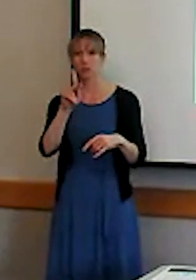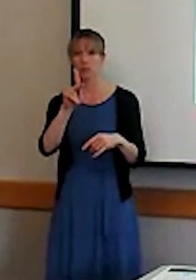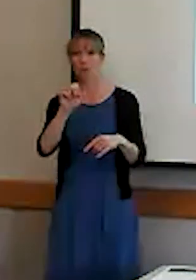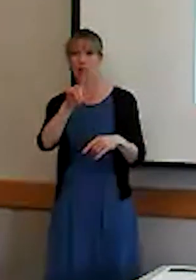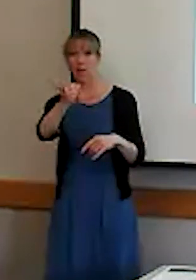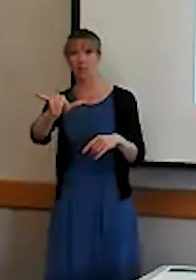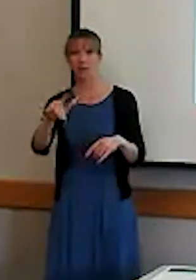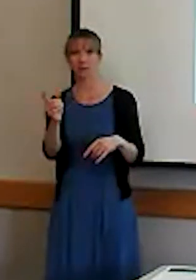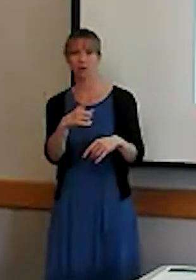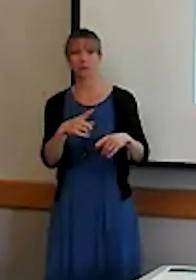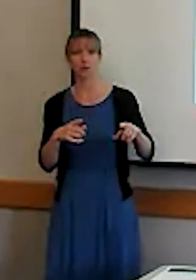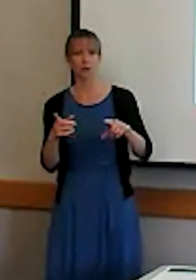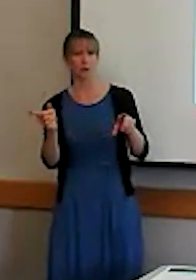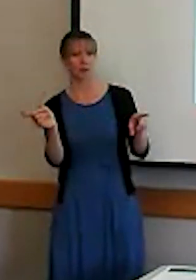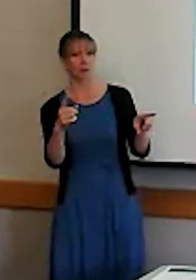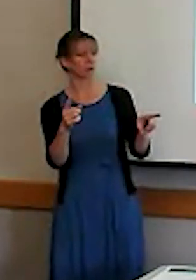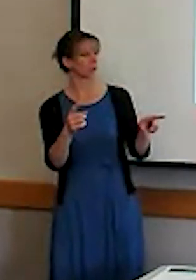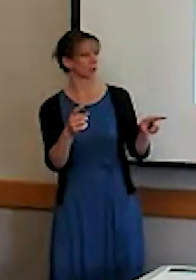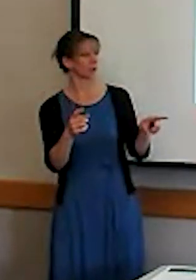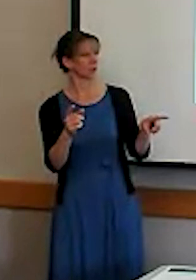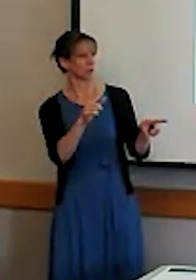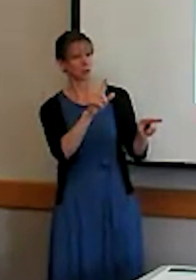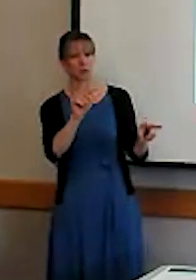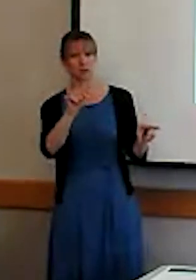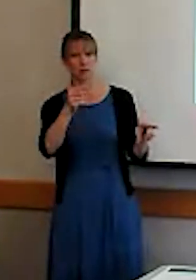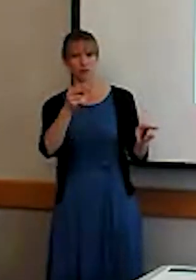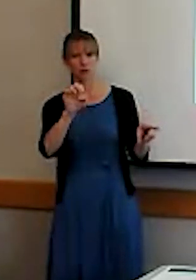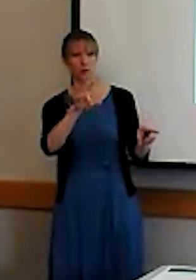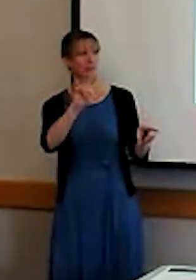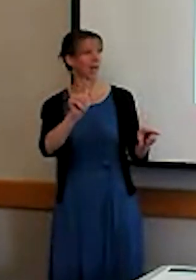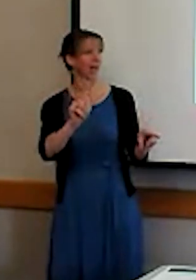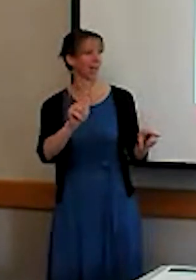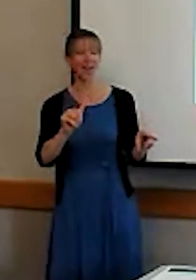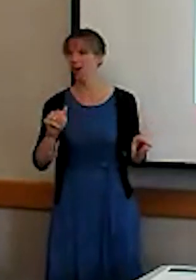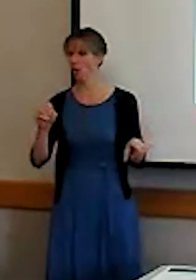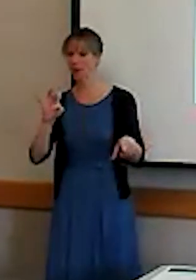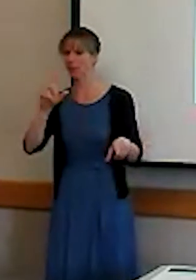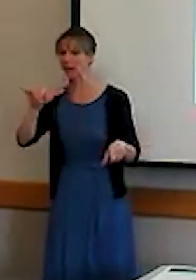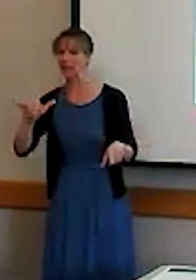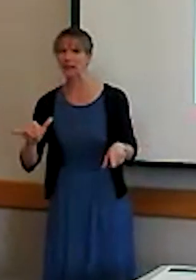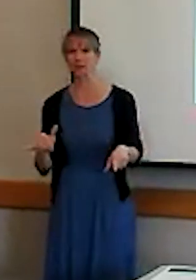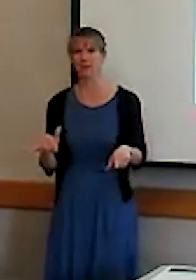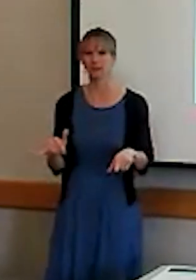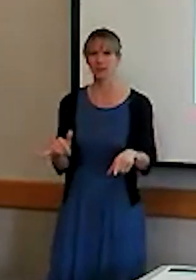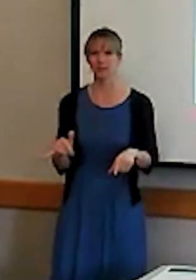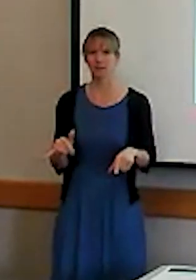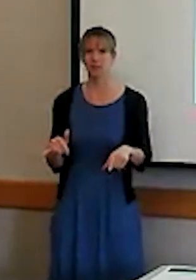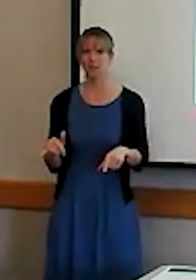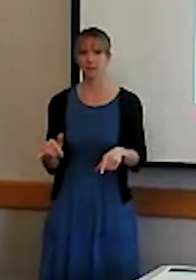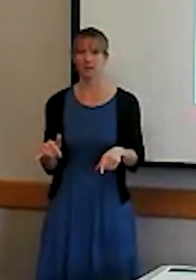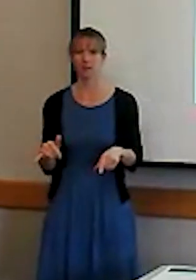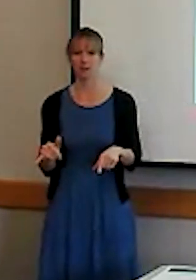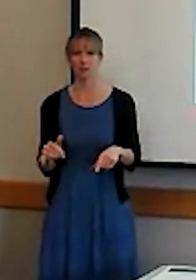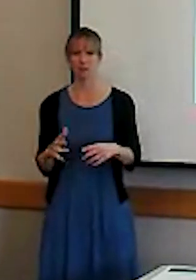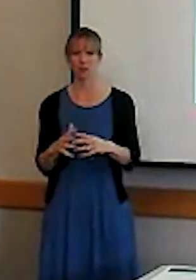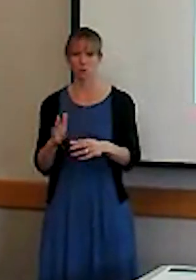go first. I have a question for, what's your name? Theresa? Brittany. On your presentation,